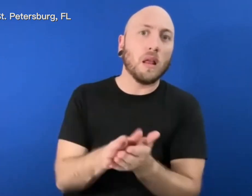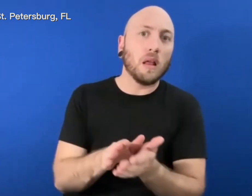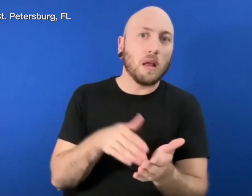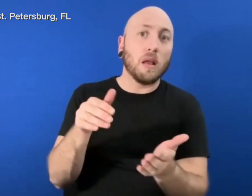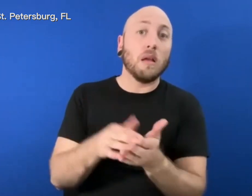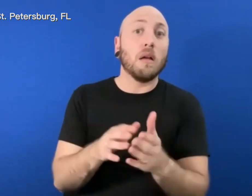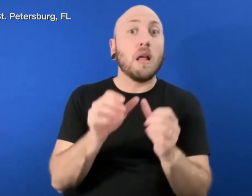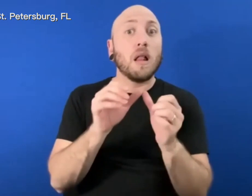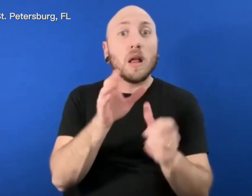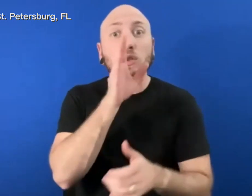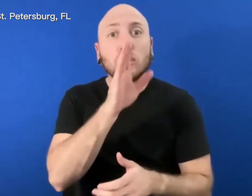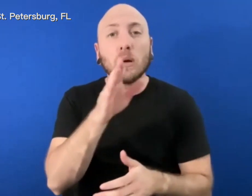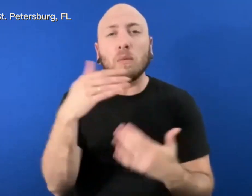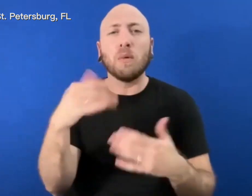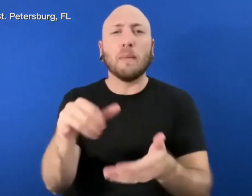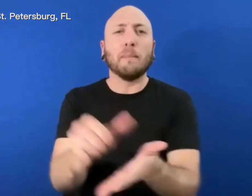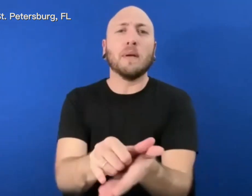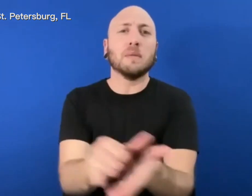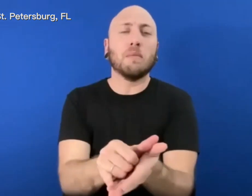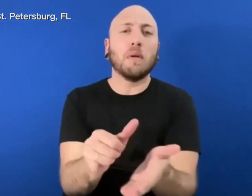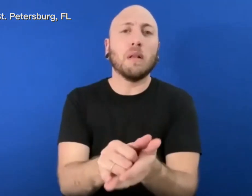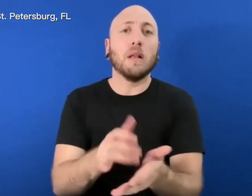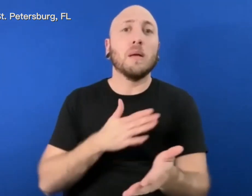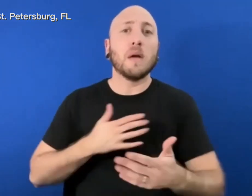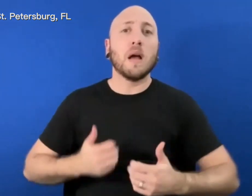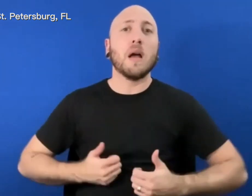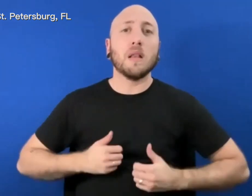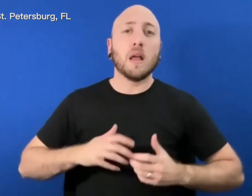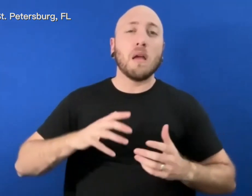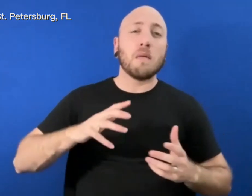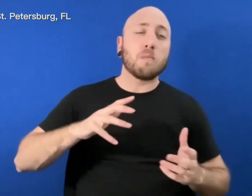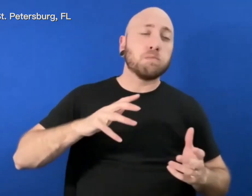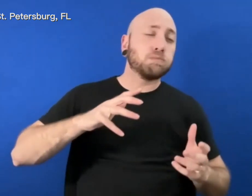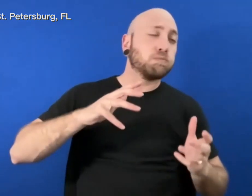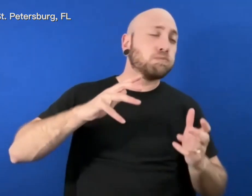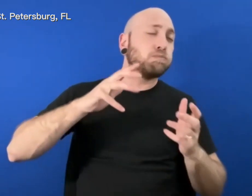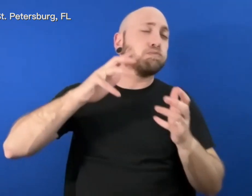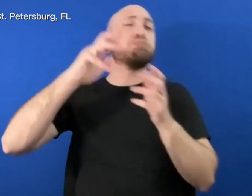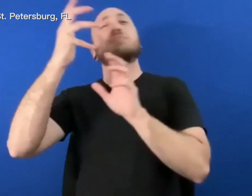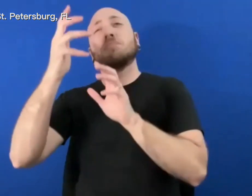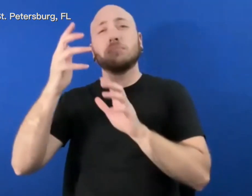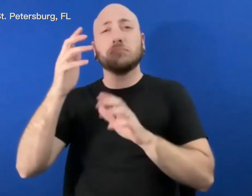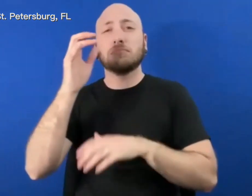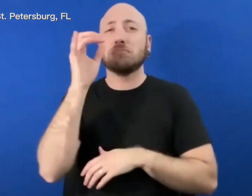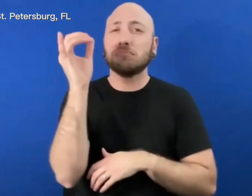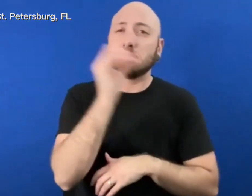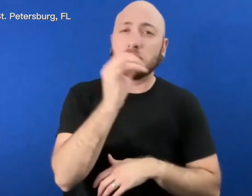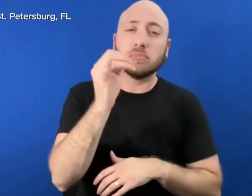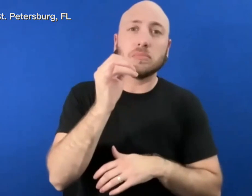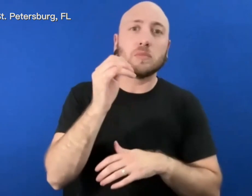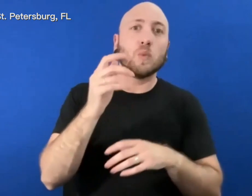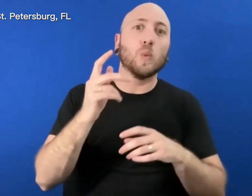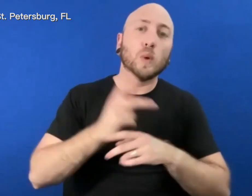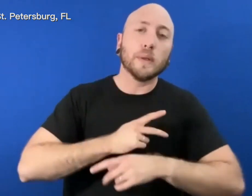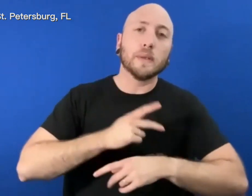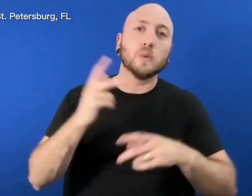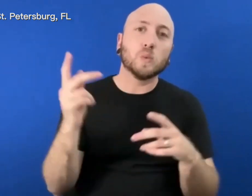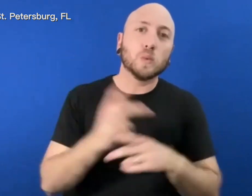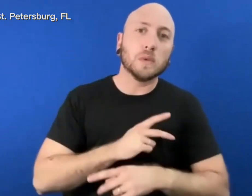more and more chaotic, more crazy, more graphic and dark. And right before I